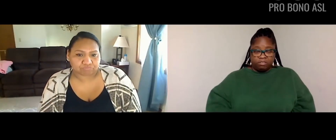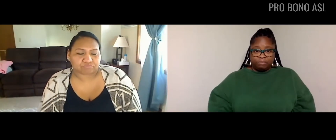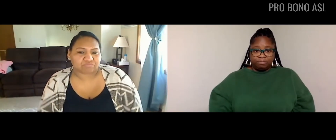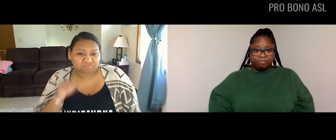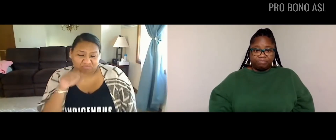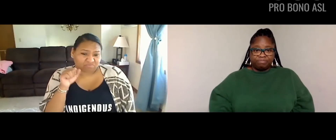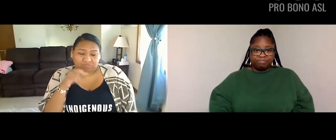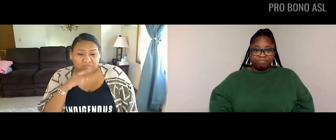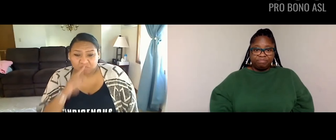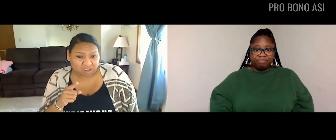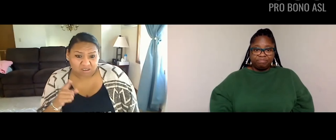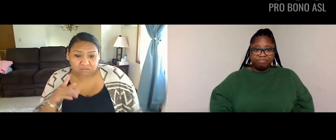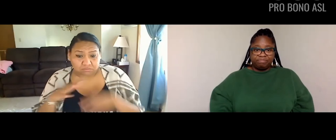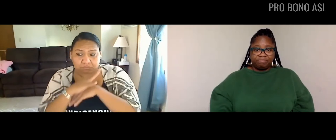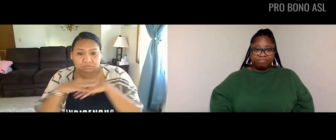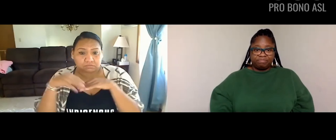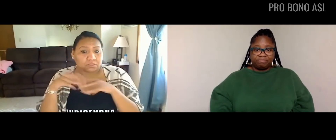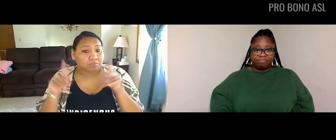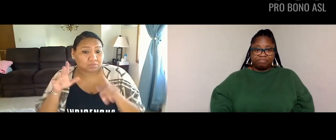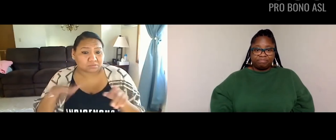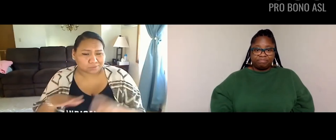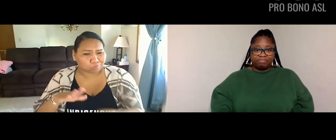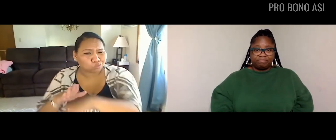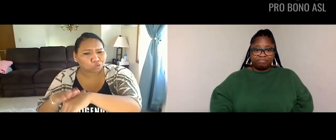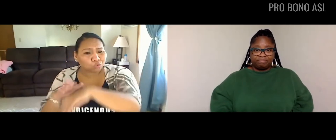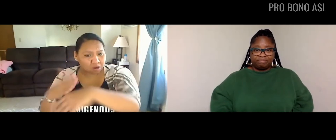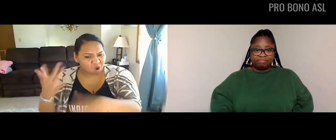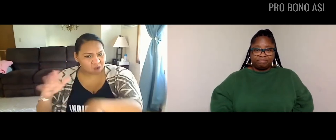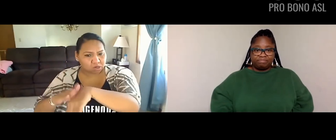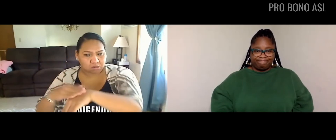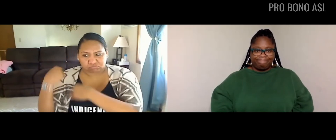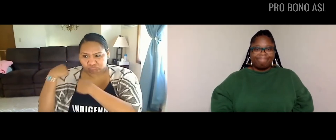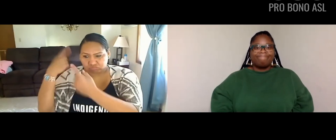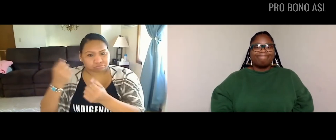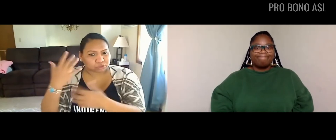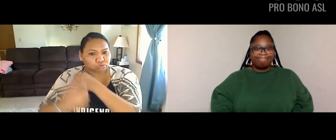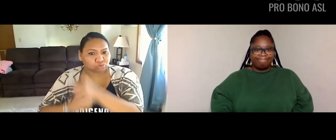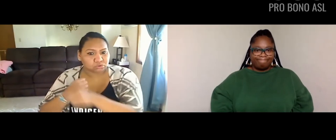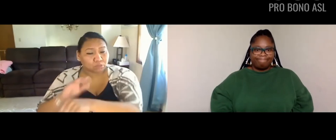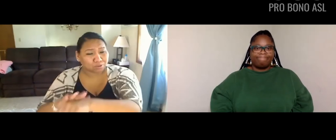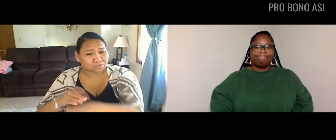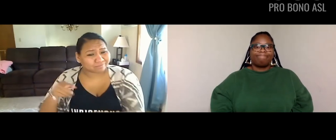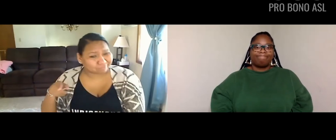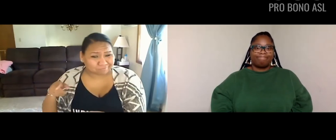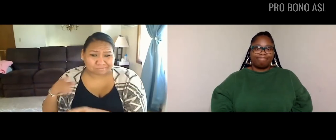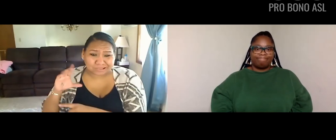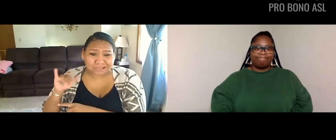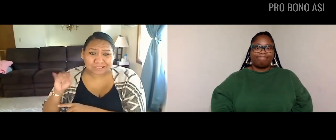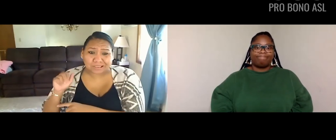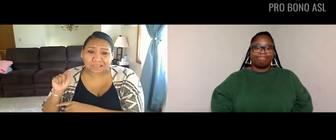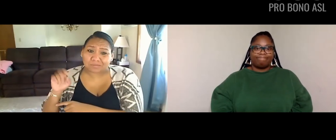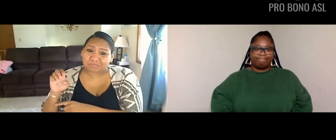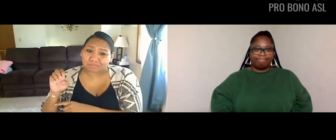so now we're waking up like, oh, yeah, we should have followed what they were saying. What do you think? Yeah, you're completely right. Indigenous people have been